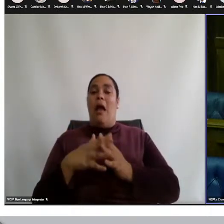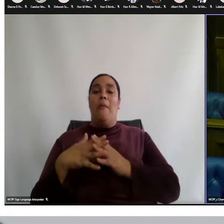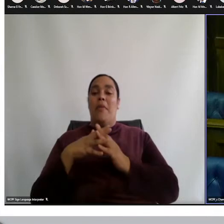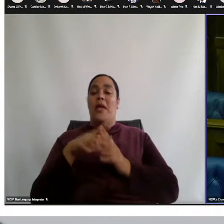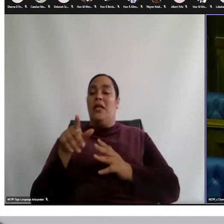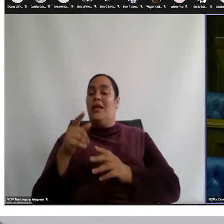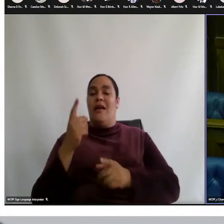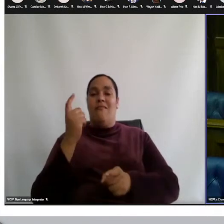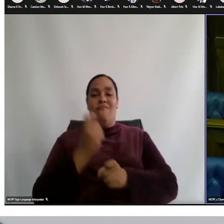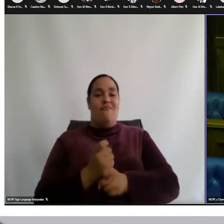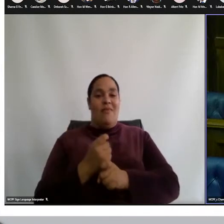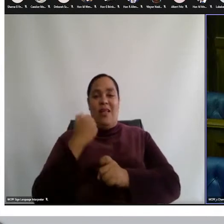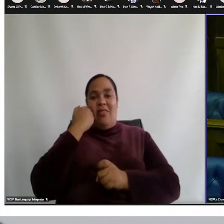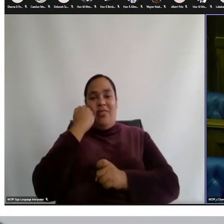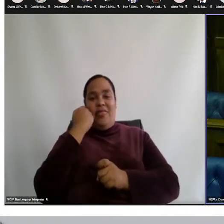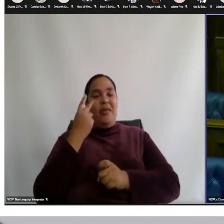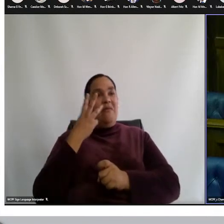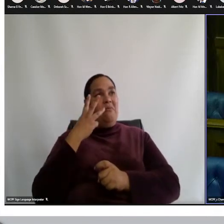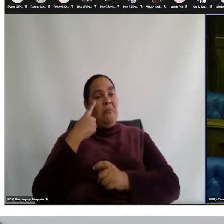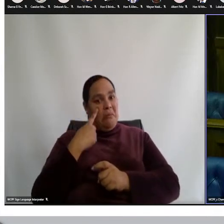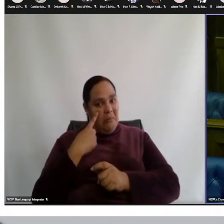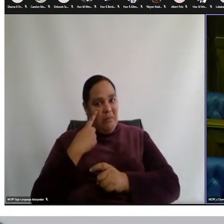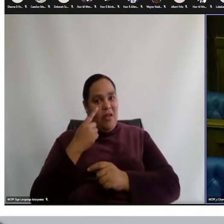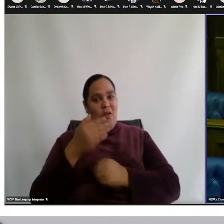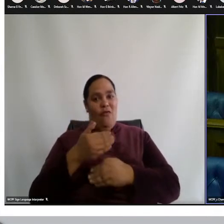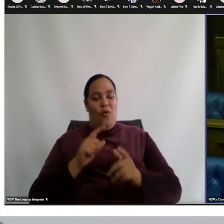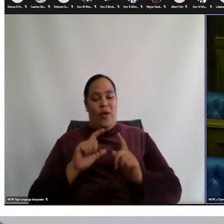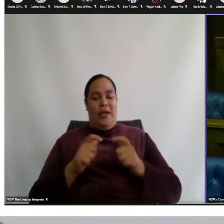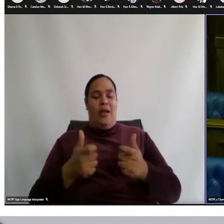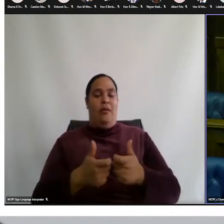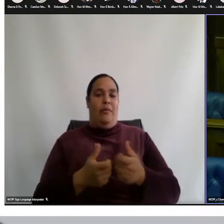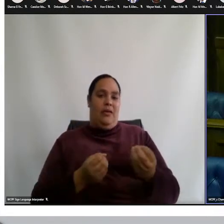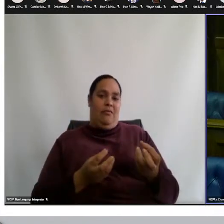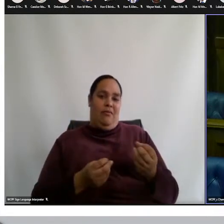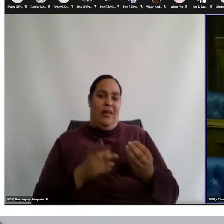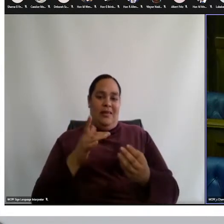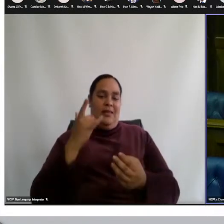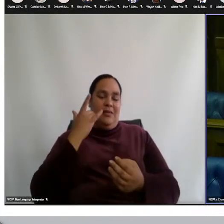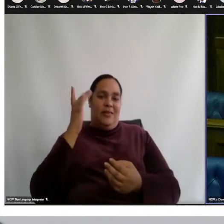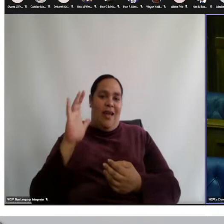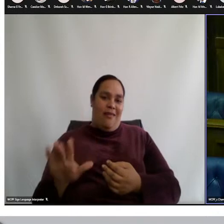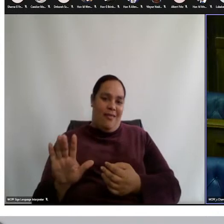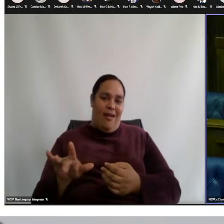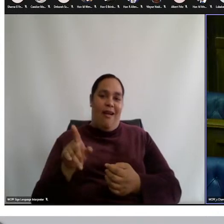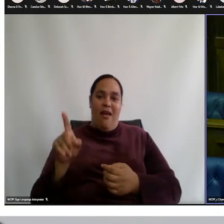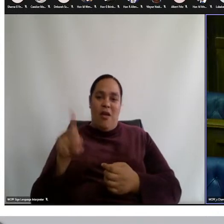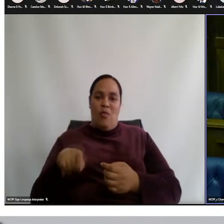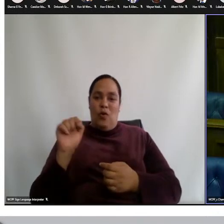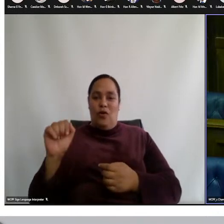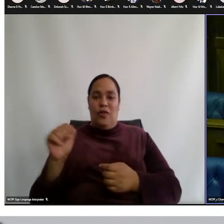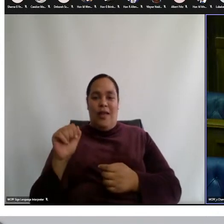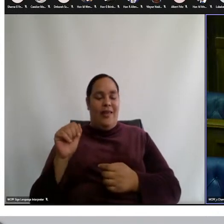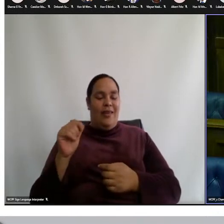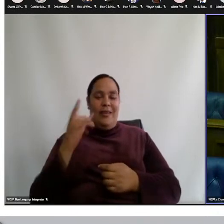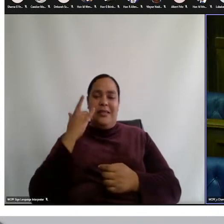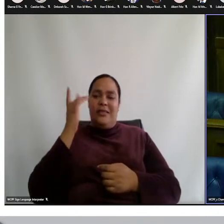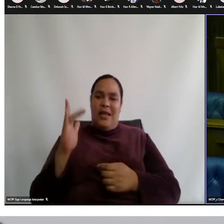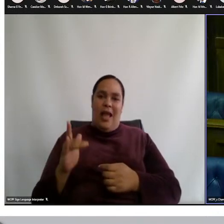om getuienis voor die komitee te laat bespreek. Dit is 'n skande. Hy moet sy kop hang in